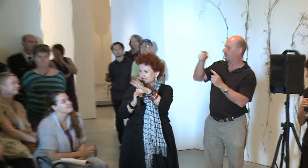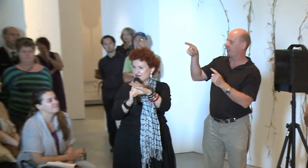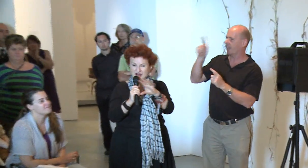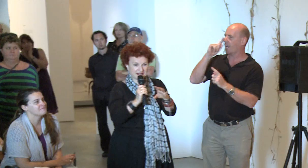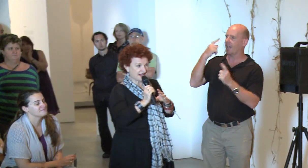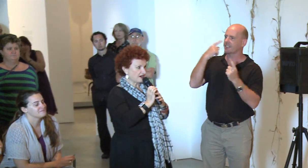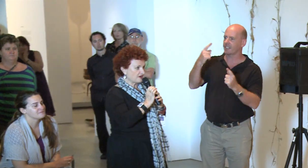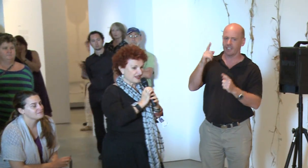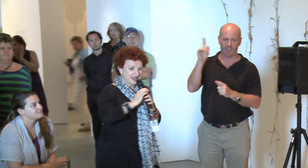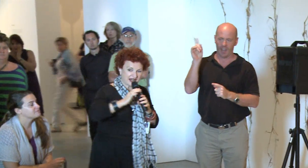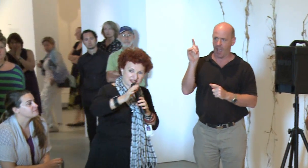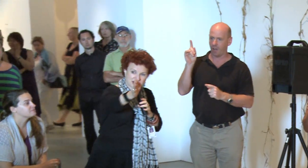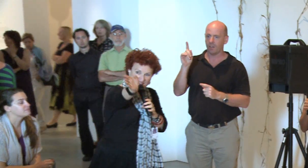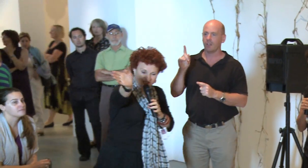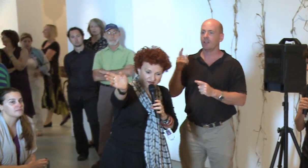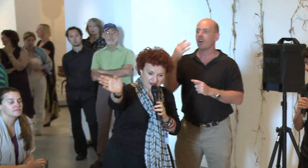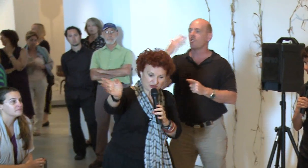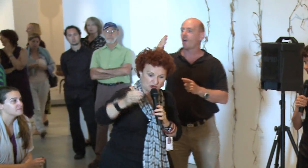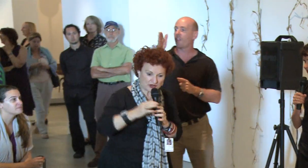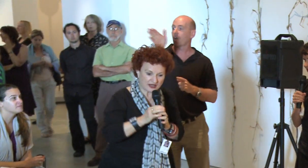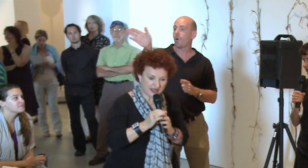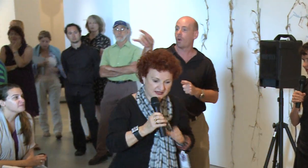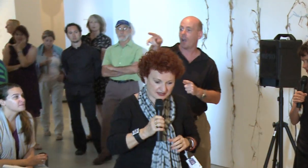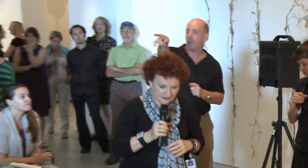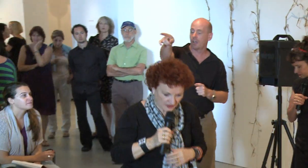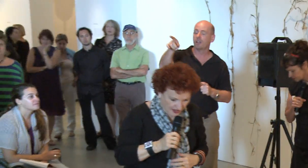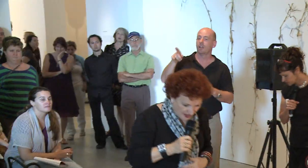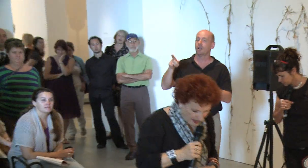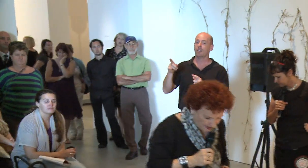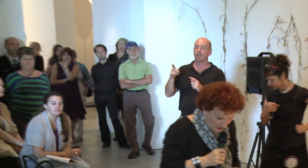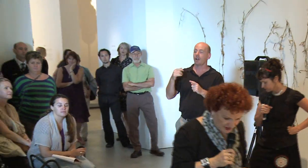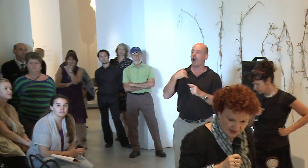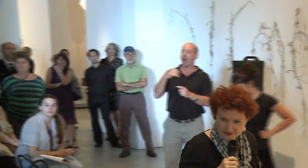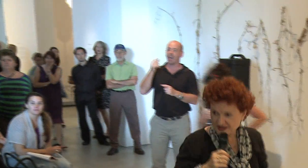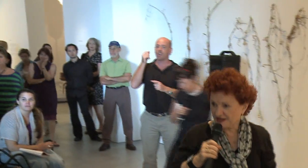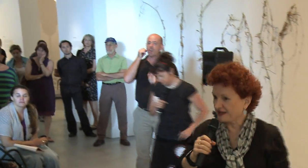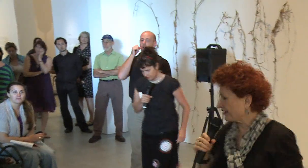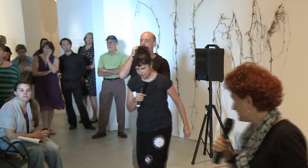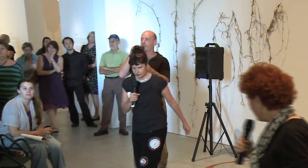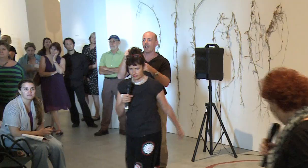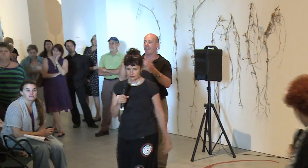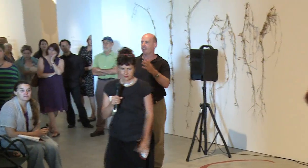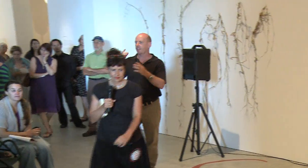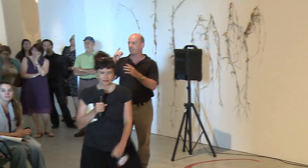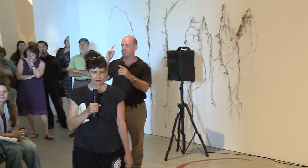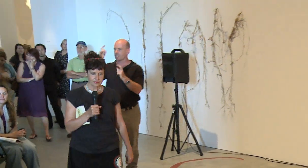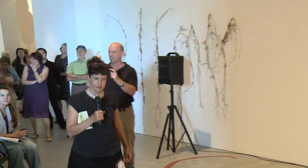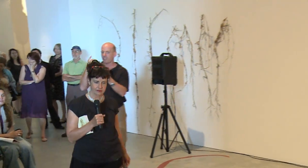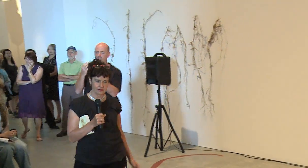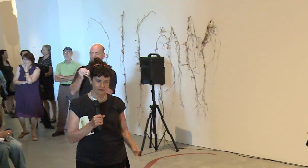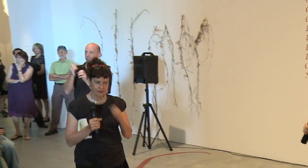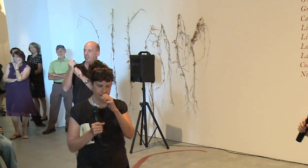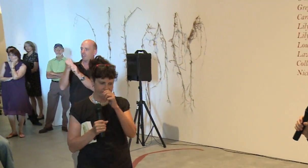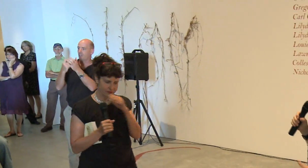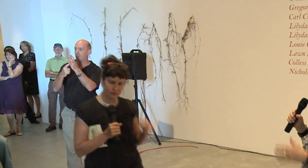can't see right now, and it's just around the corner. And I know that anything concerned with Grace is very